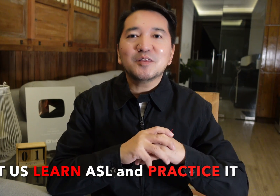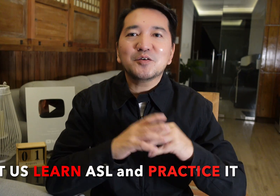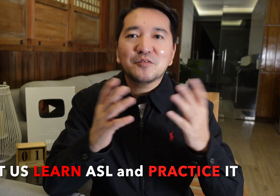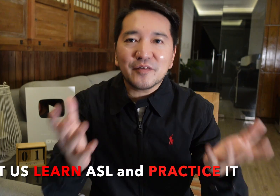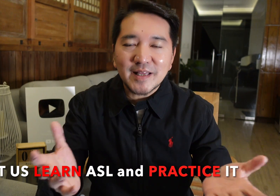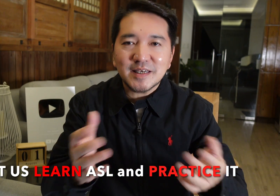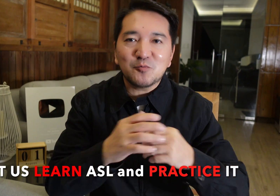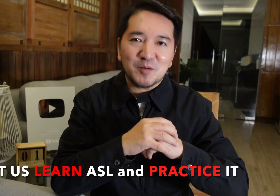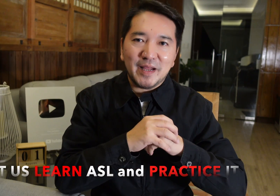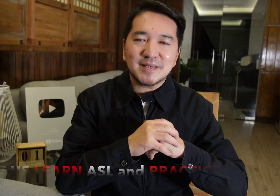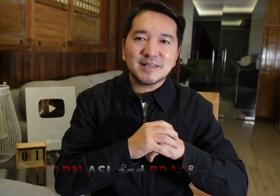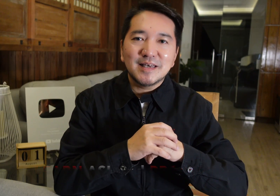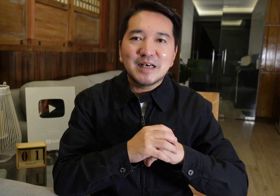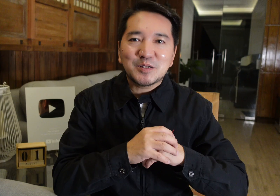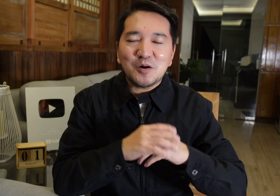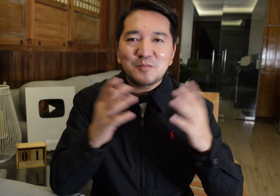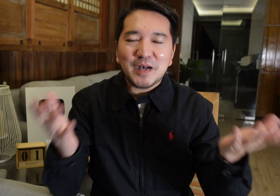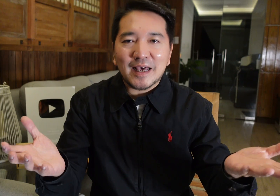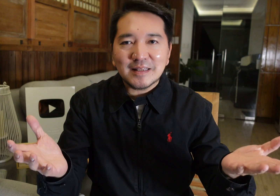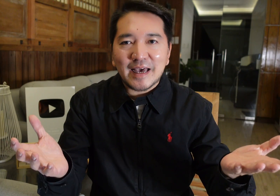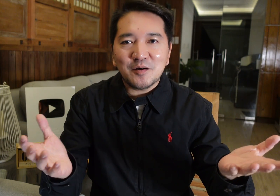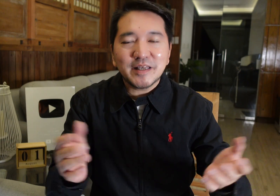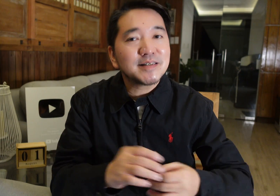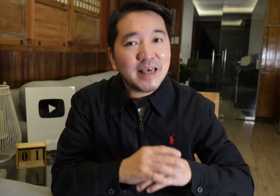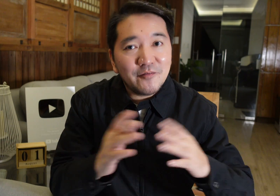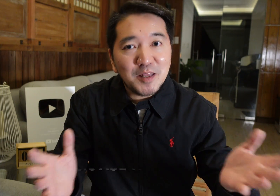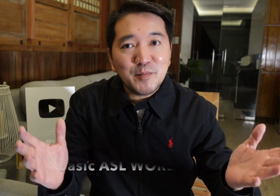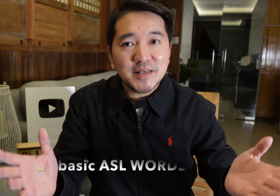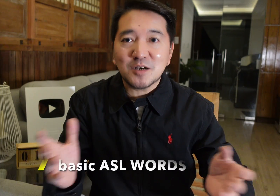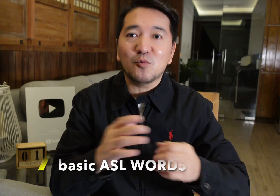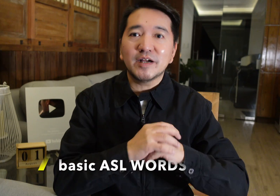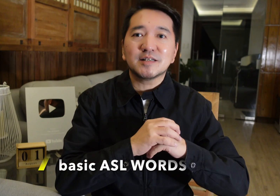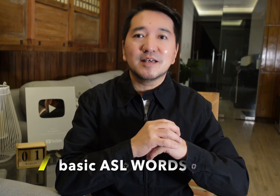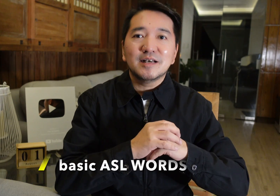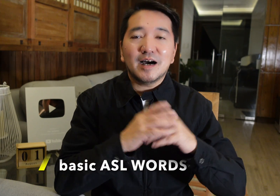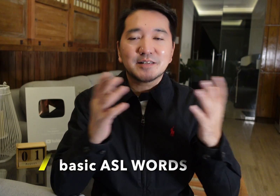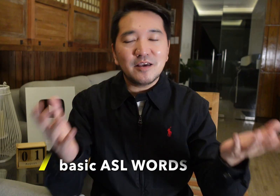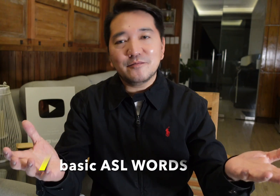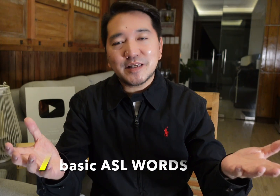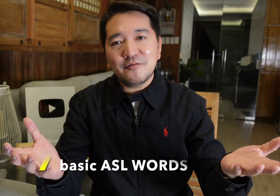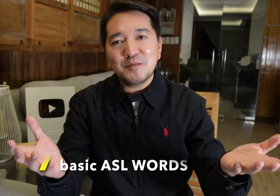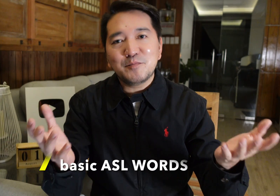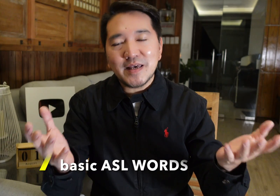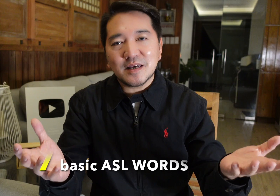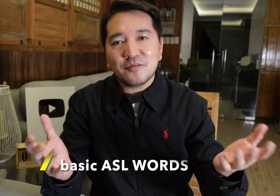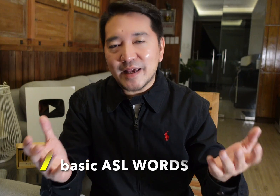to your friends in workplace. So, mag-aral tayo. Just 7 basic words, 7 basic